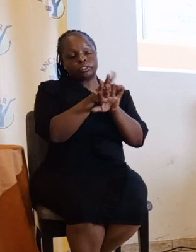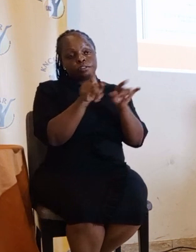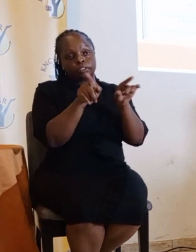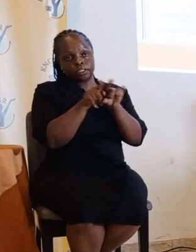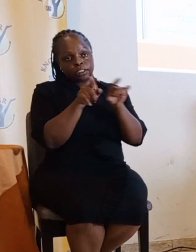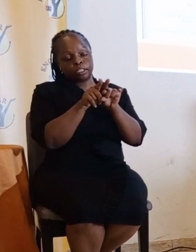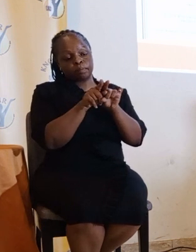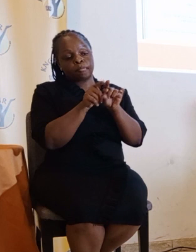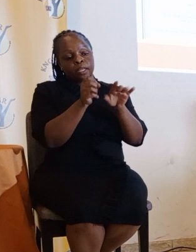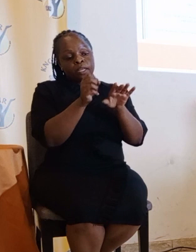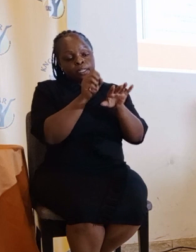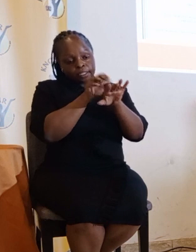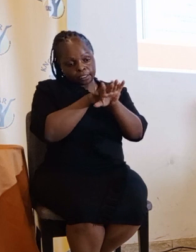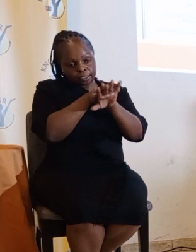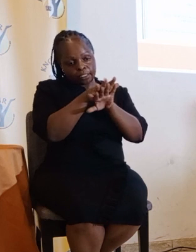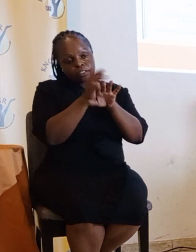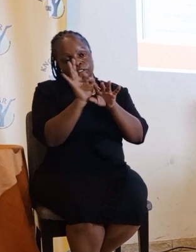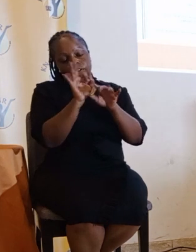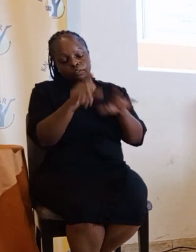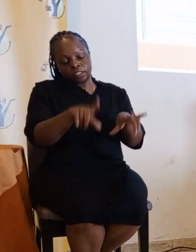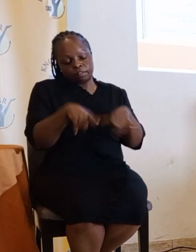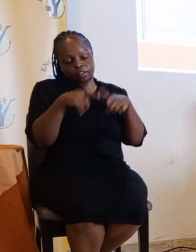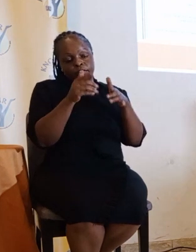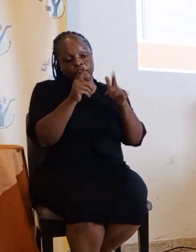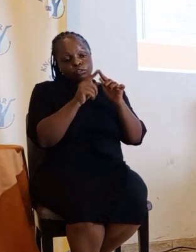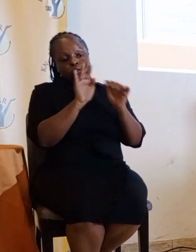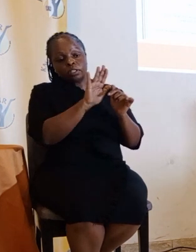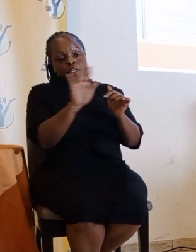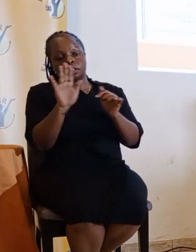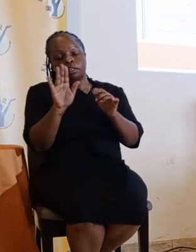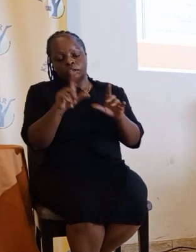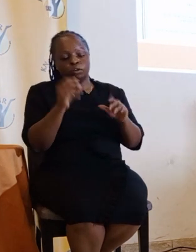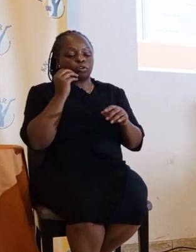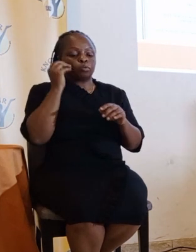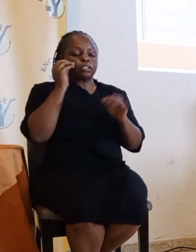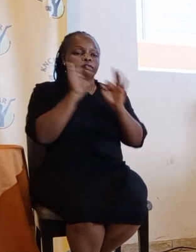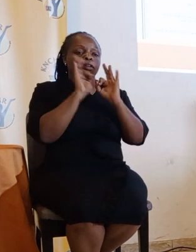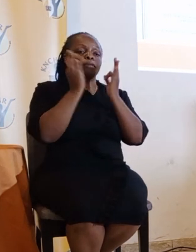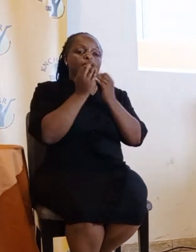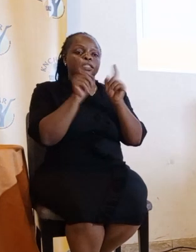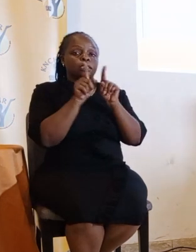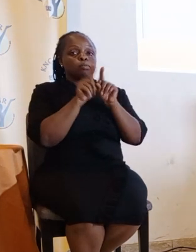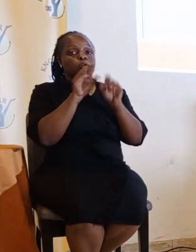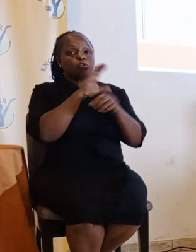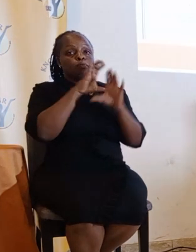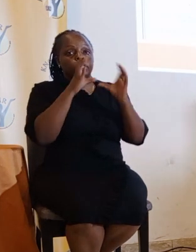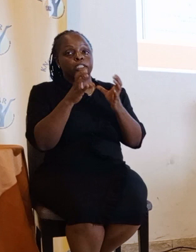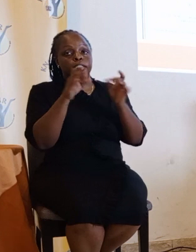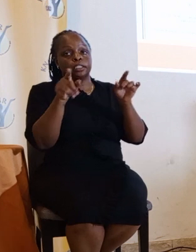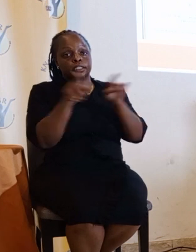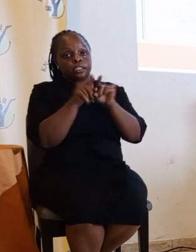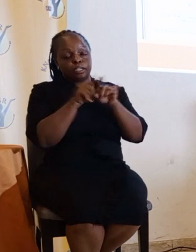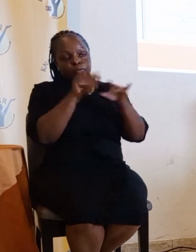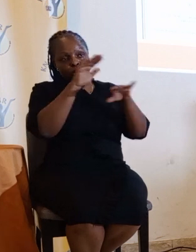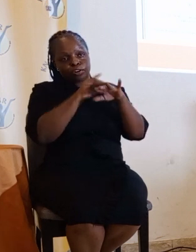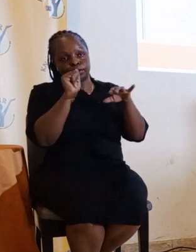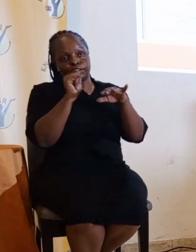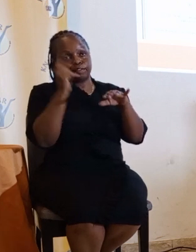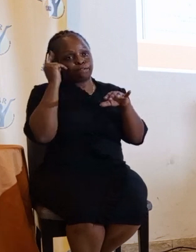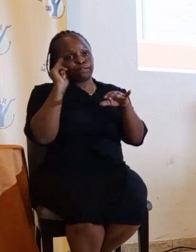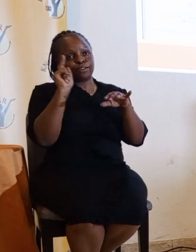and reintegration of the survivors to their homes, families, and communities. We also call for